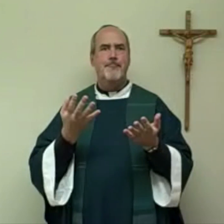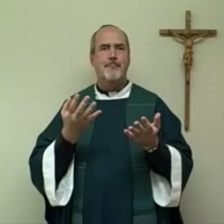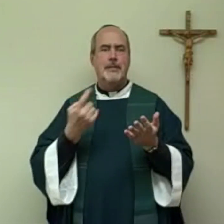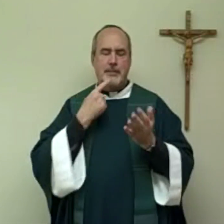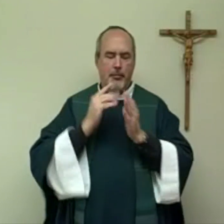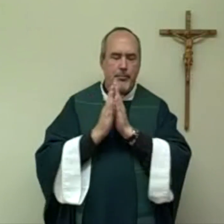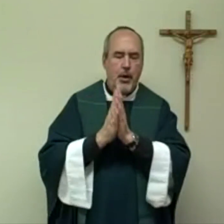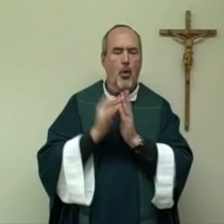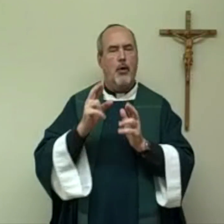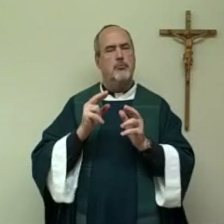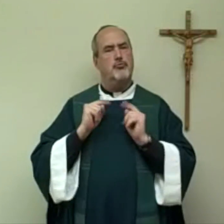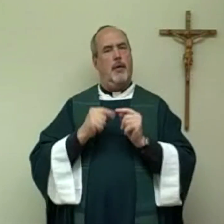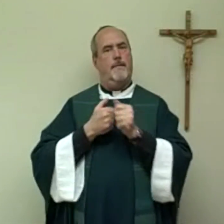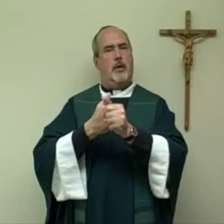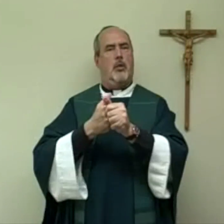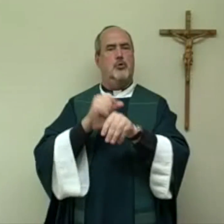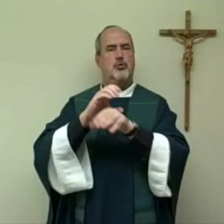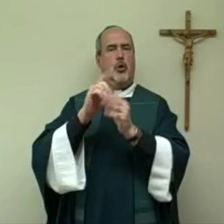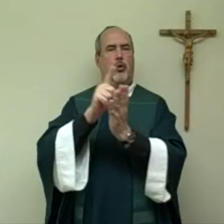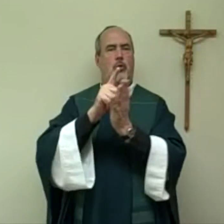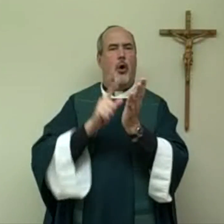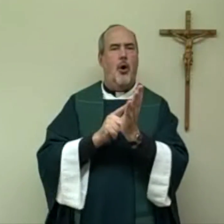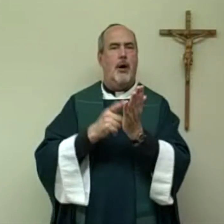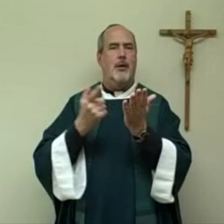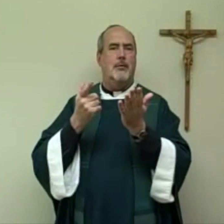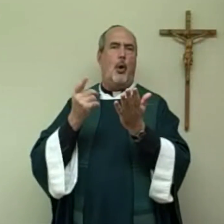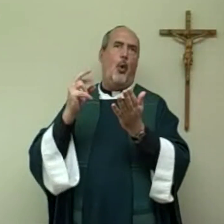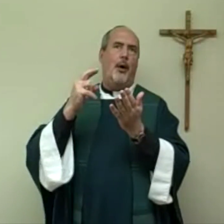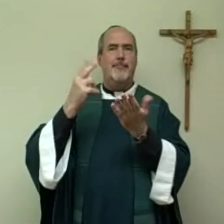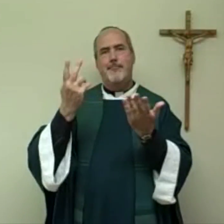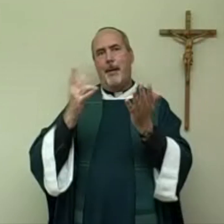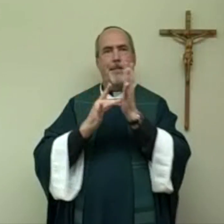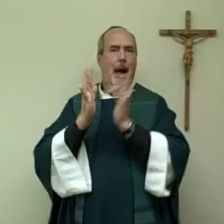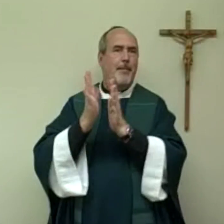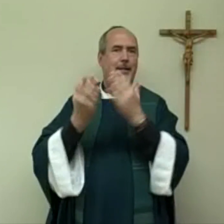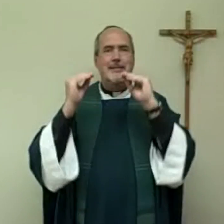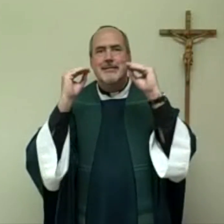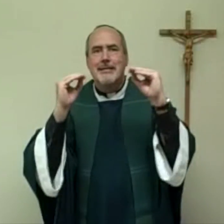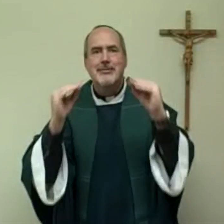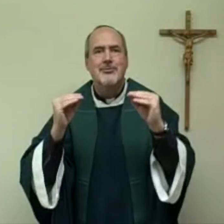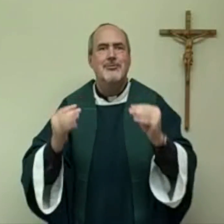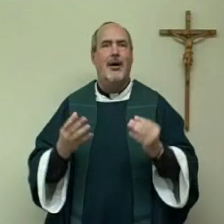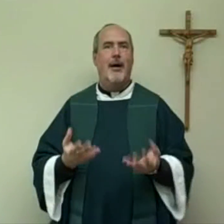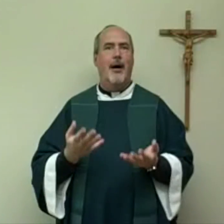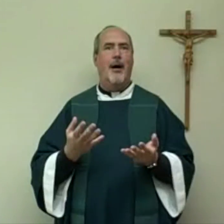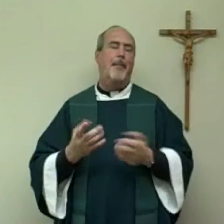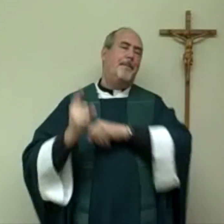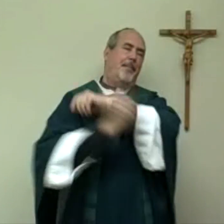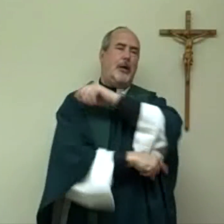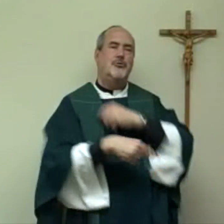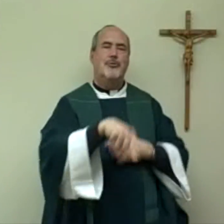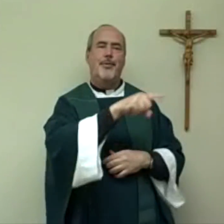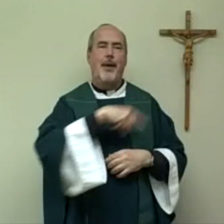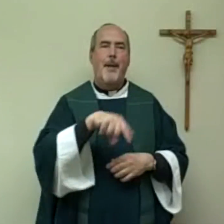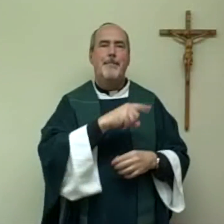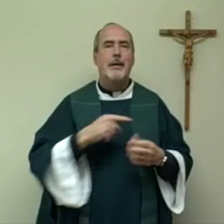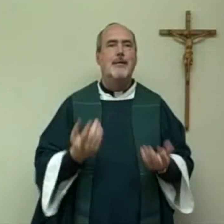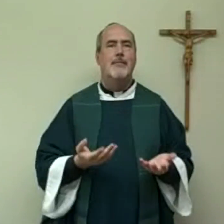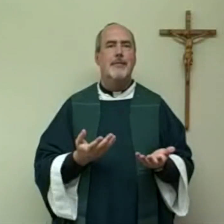Christians and are strong of faith try to pray or follow Christian law or the Bible's teachings at work, and they